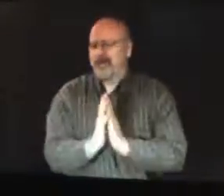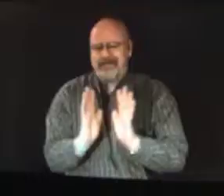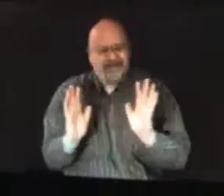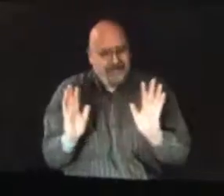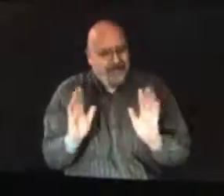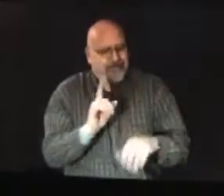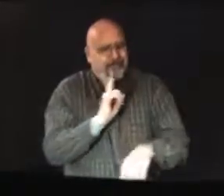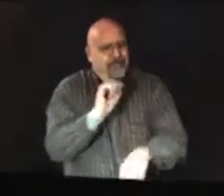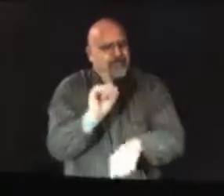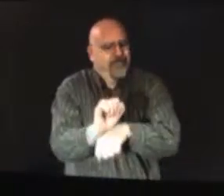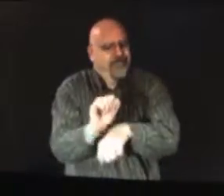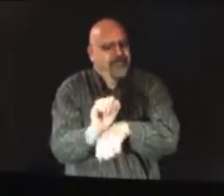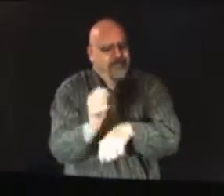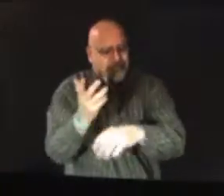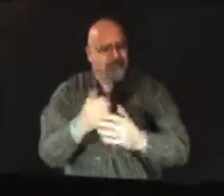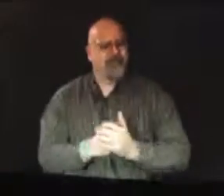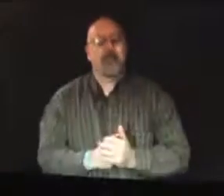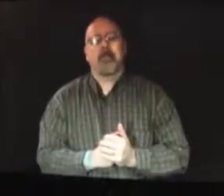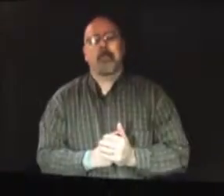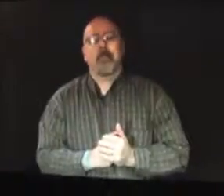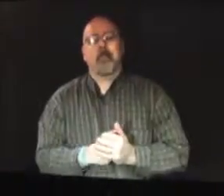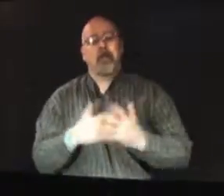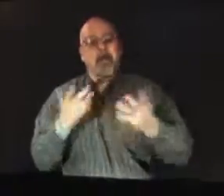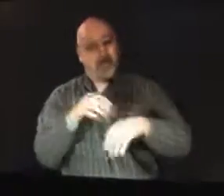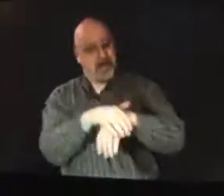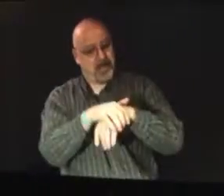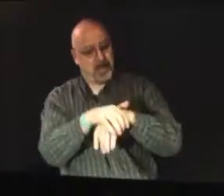Of course they do. There's no doubt about it.